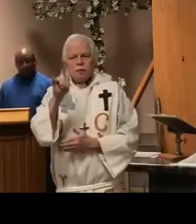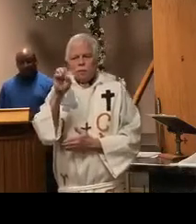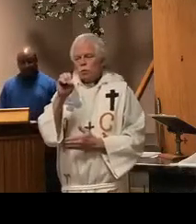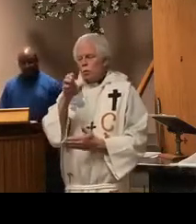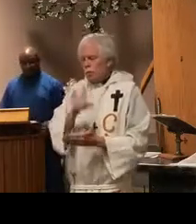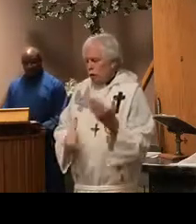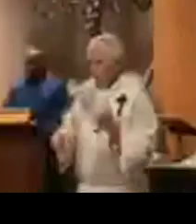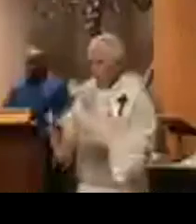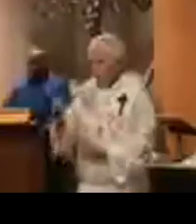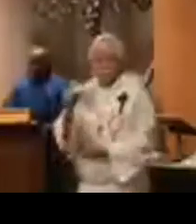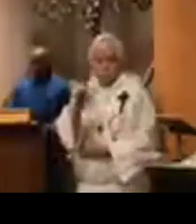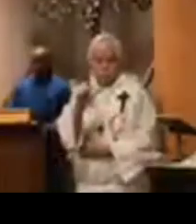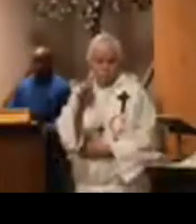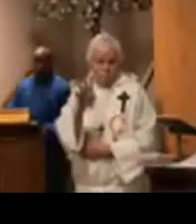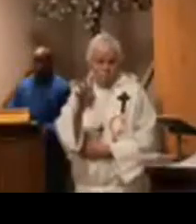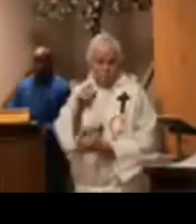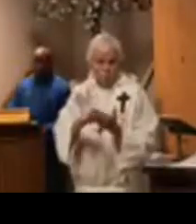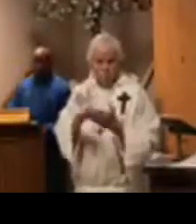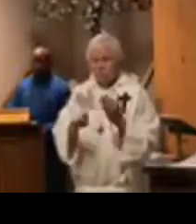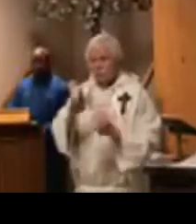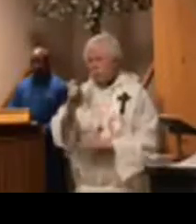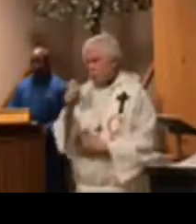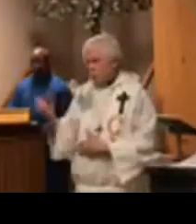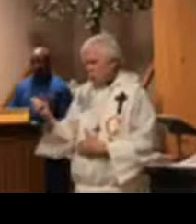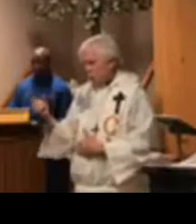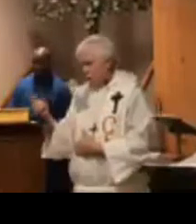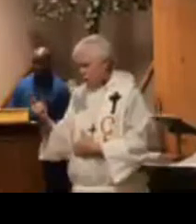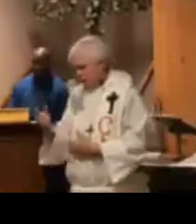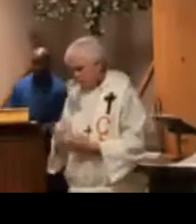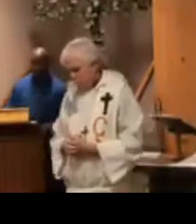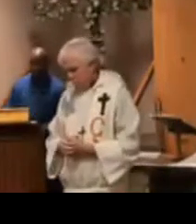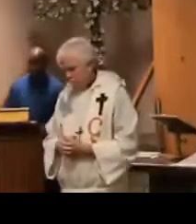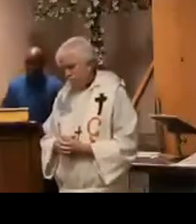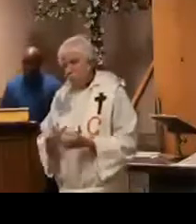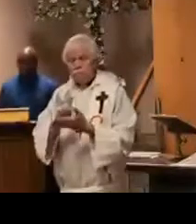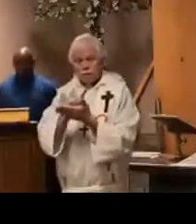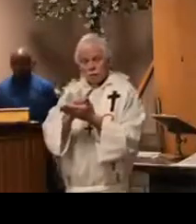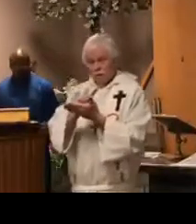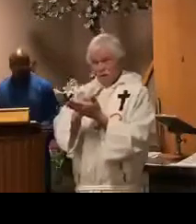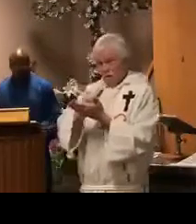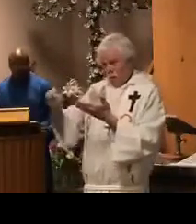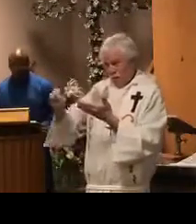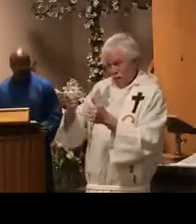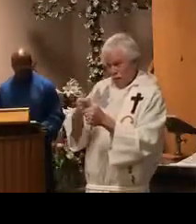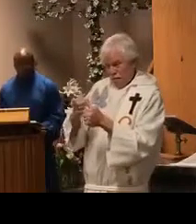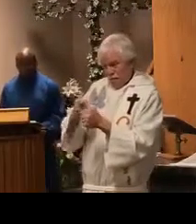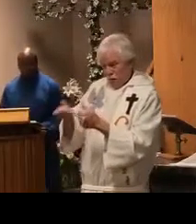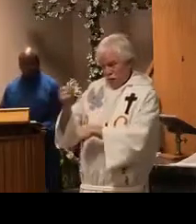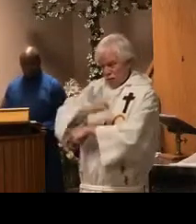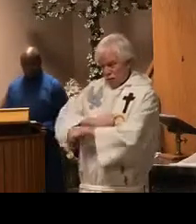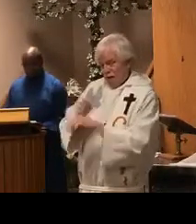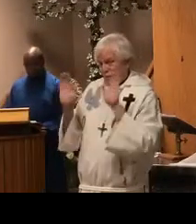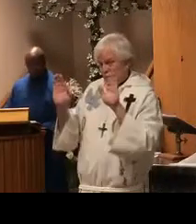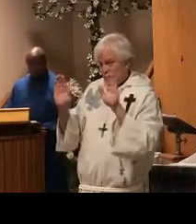Our reading for the Holy Gospel this morning is taken from the book of Luke, chapter 24, verses 1 through 11.